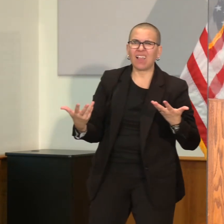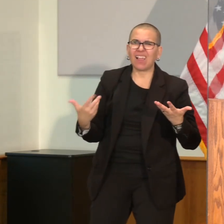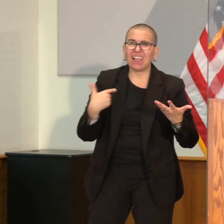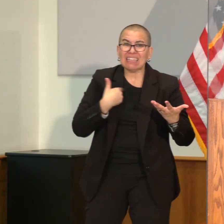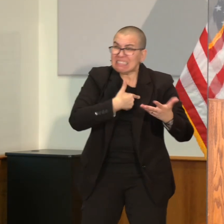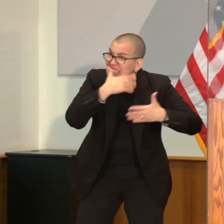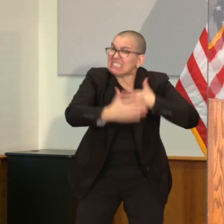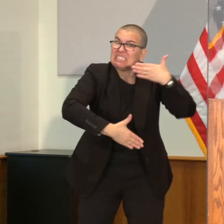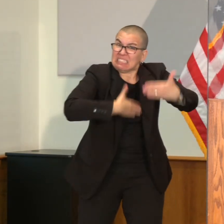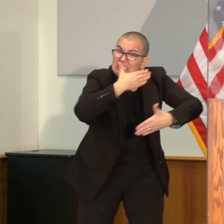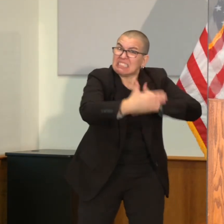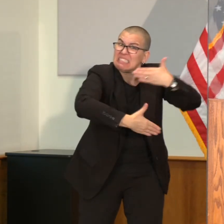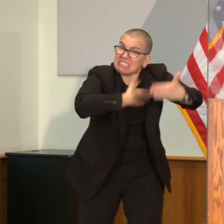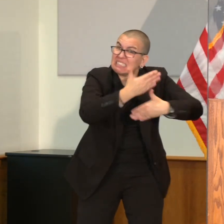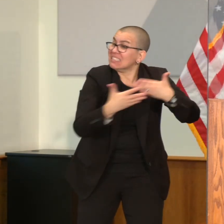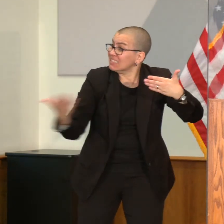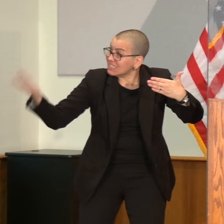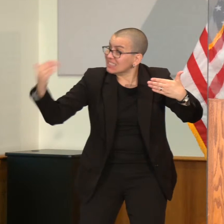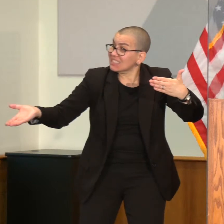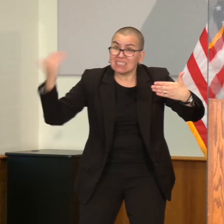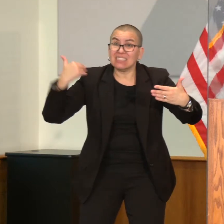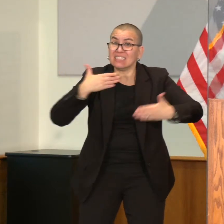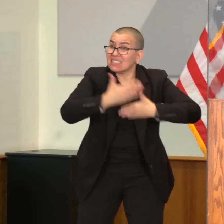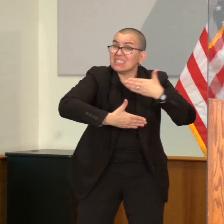to follow through on that.